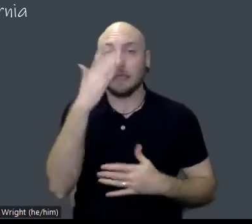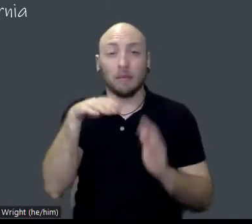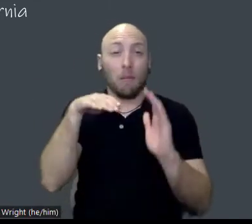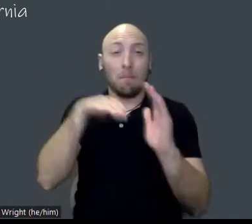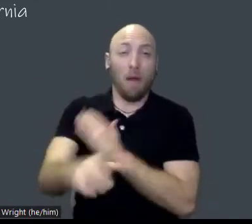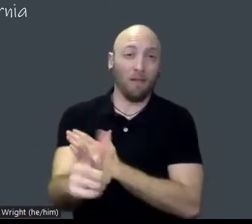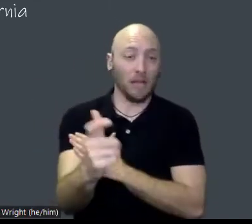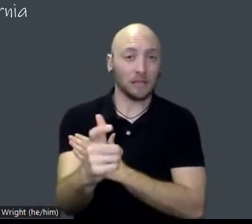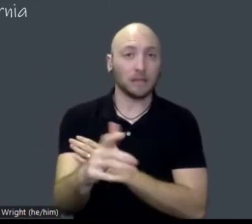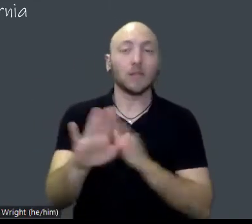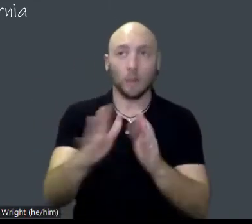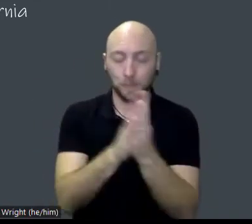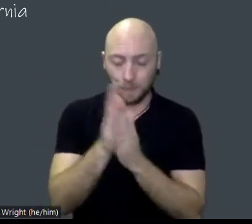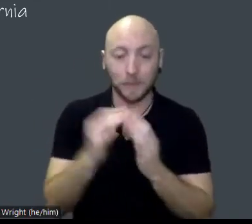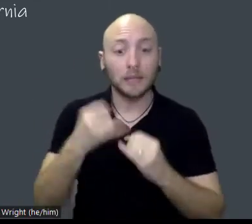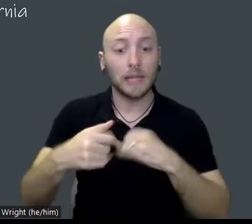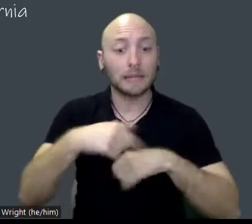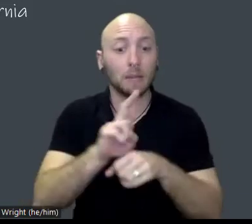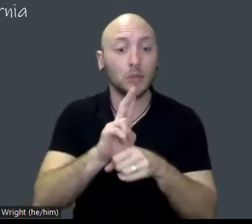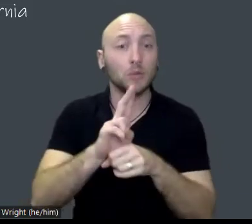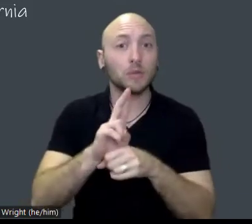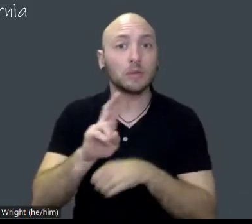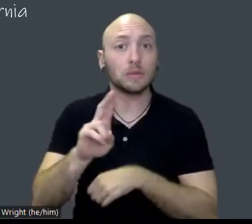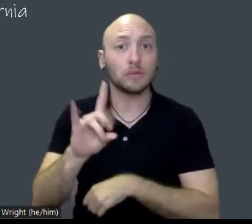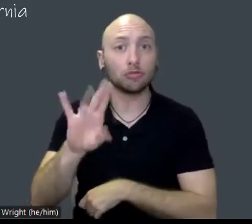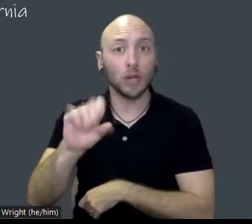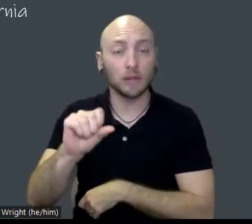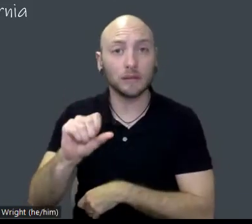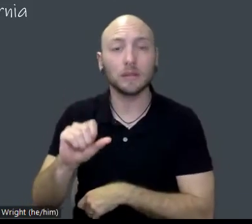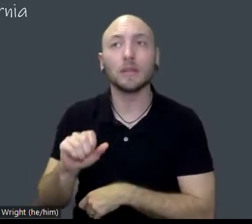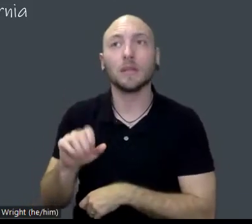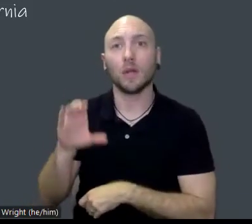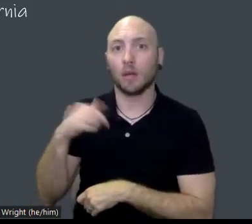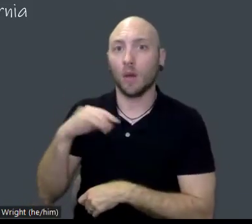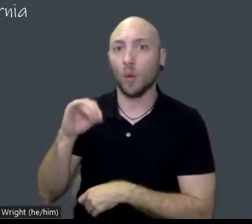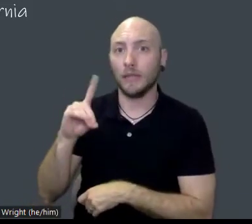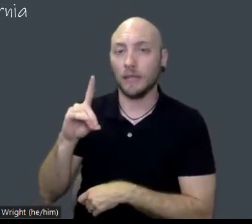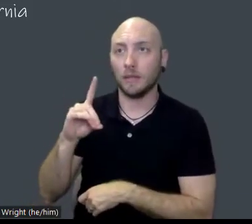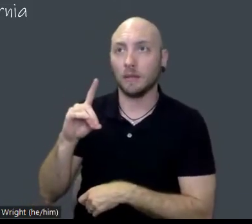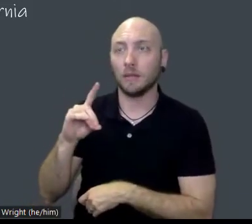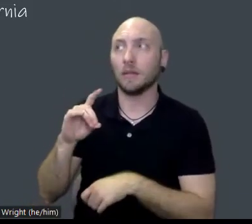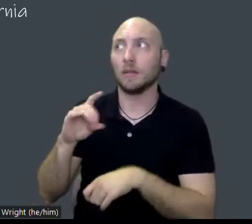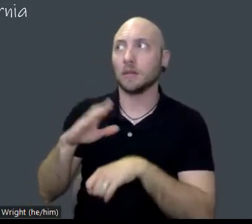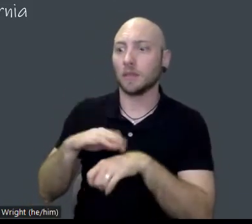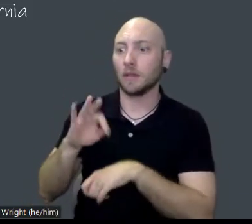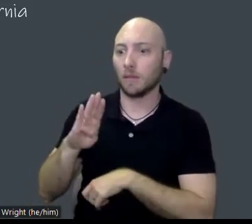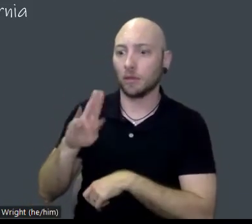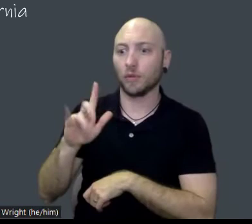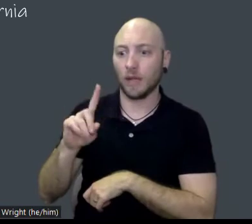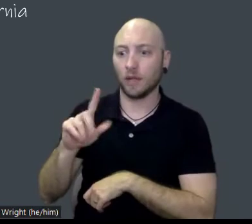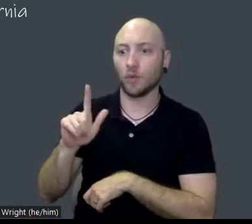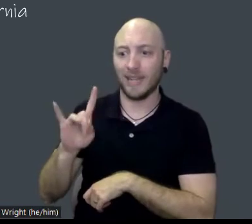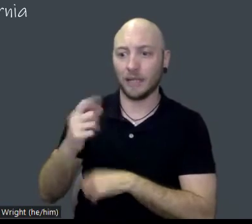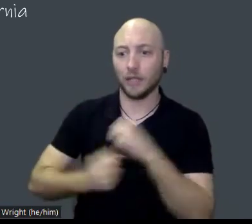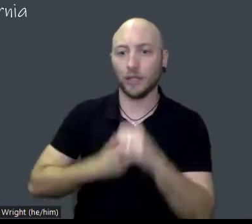last drink or drug was an overdose on February 28th, 2021.